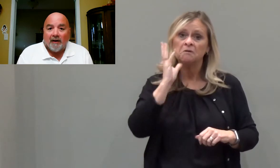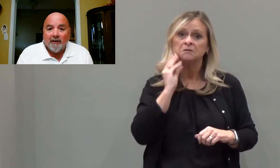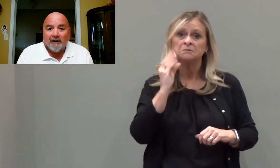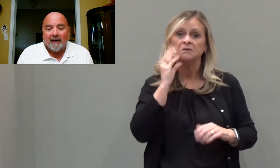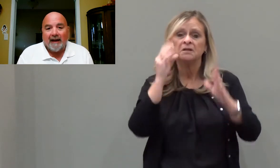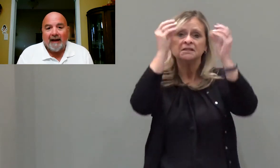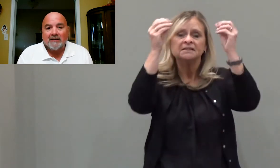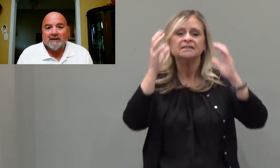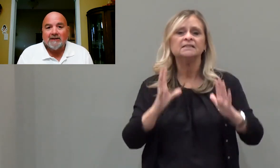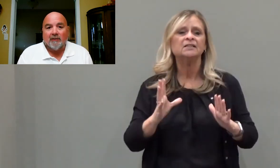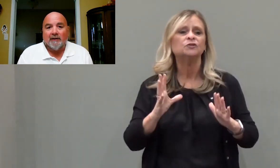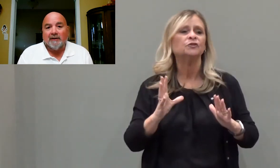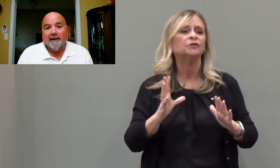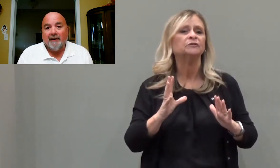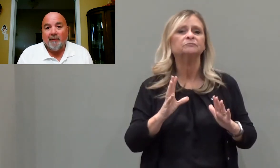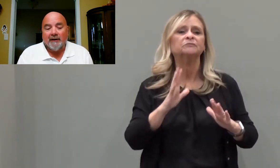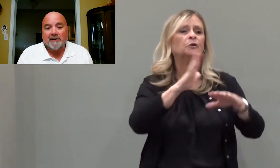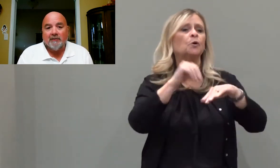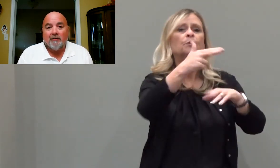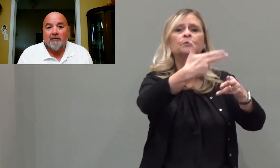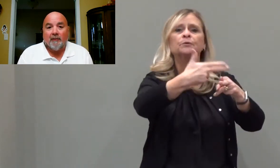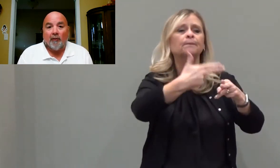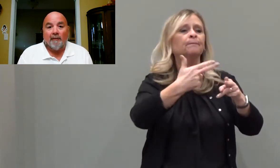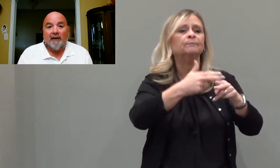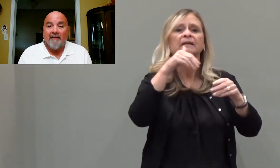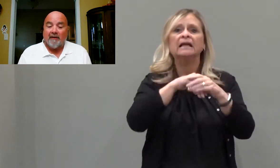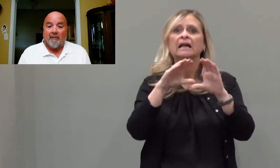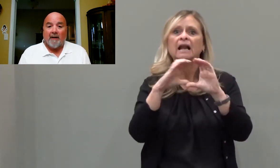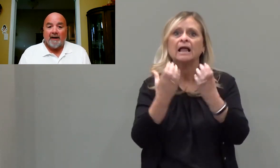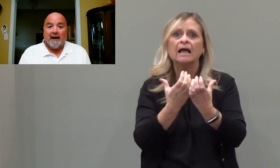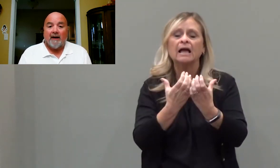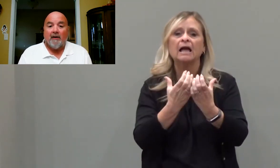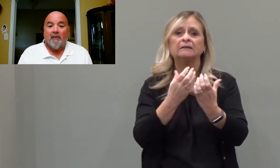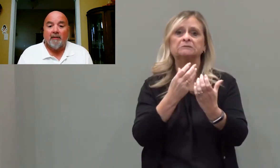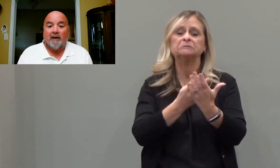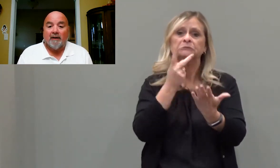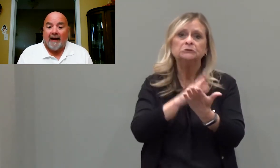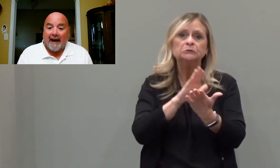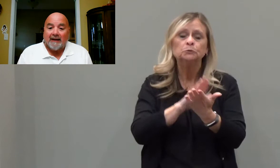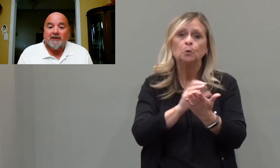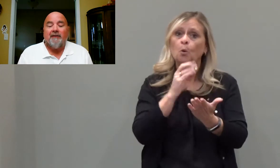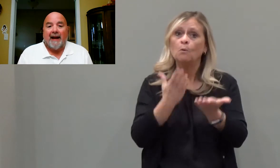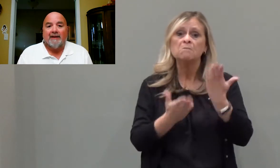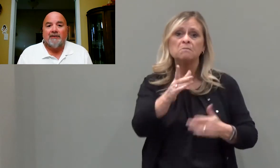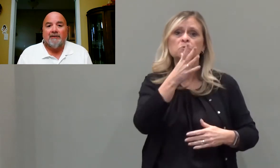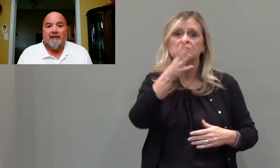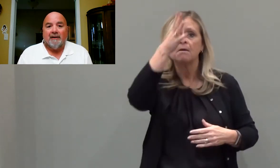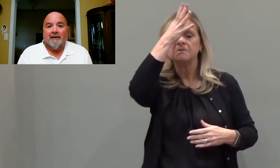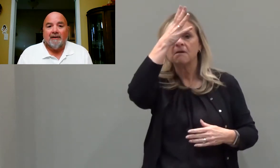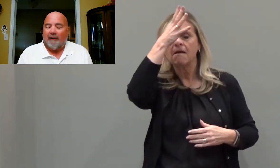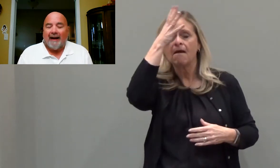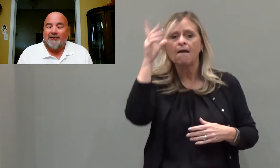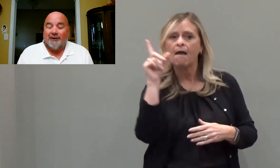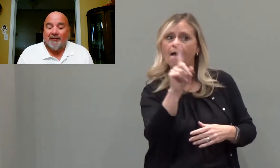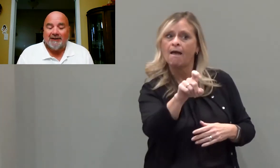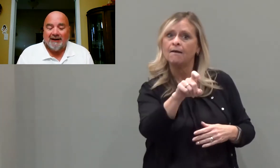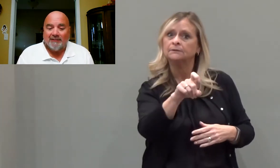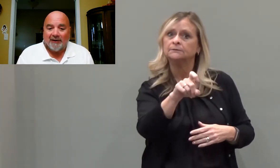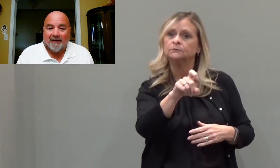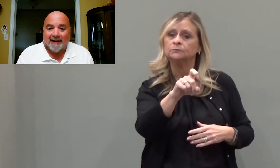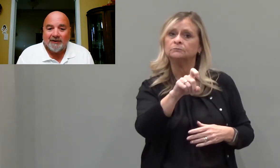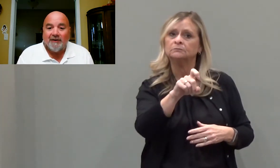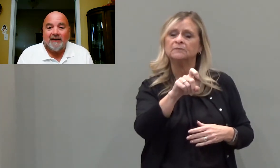call on you in class or in your preschool, or even your mom and dad at home ask you an answer or ask you a